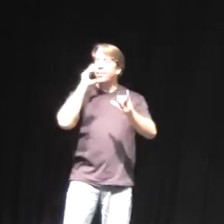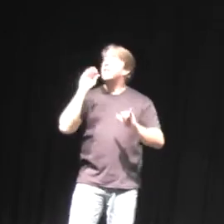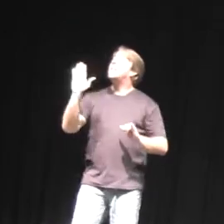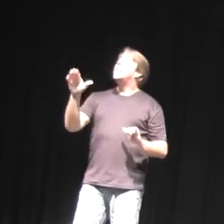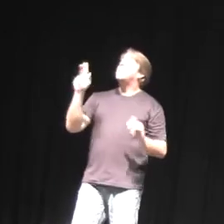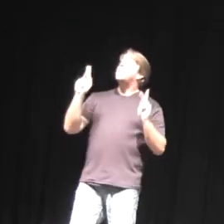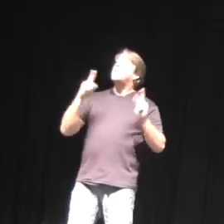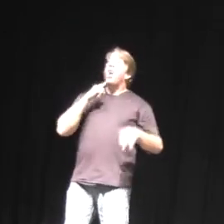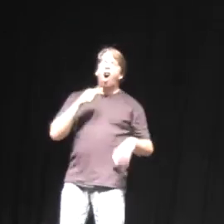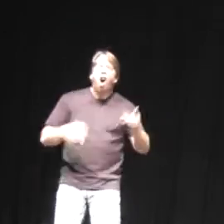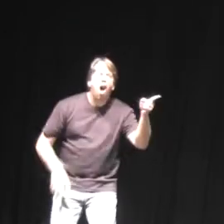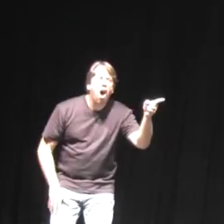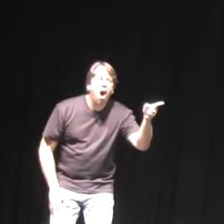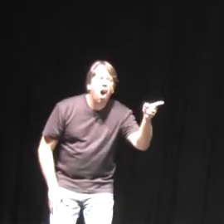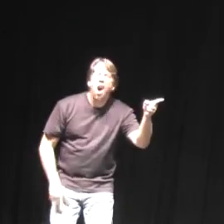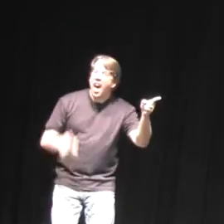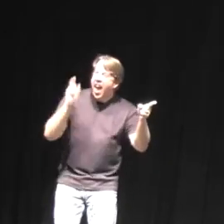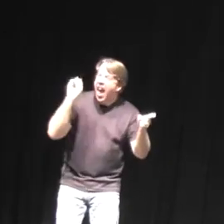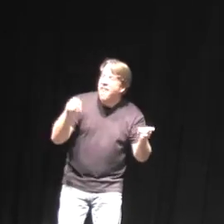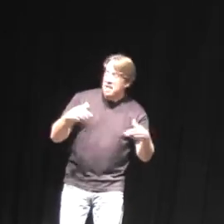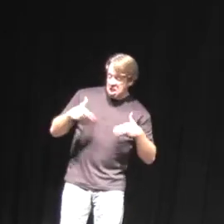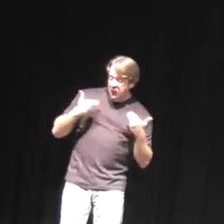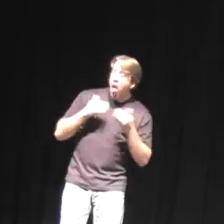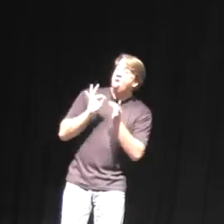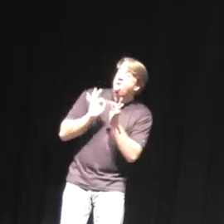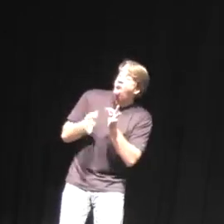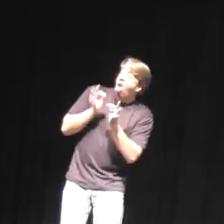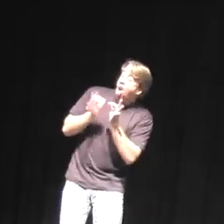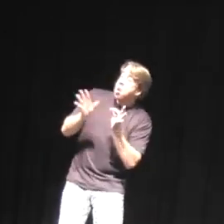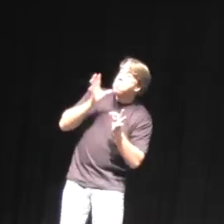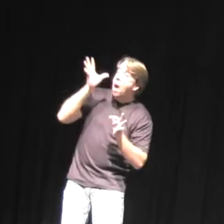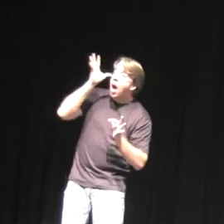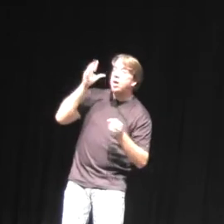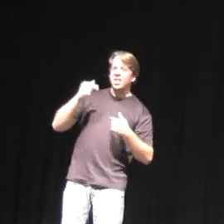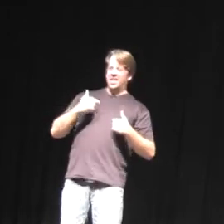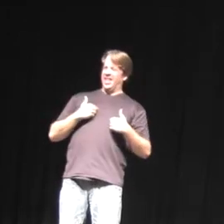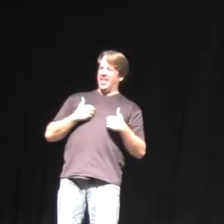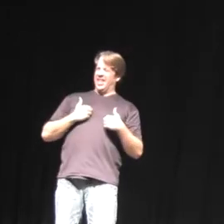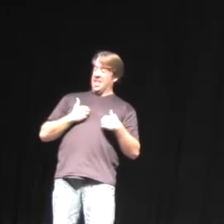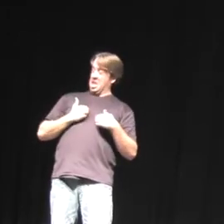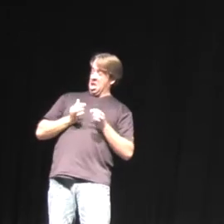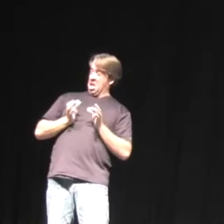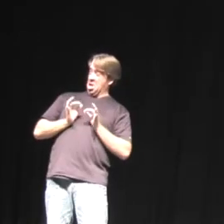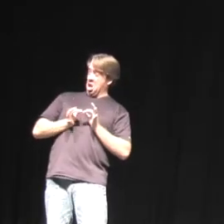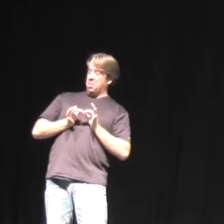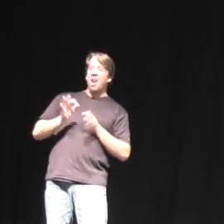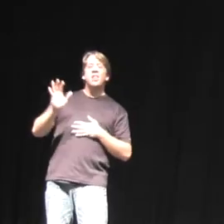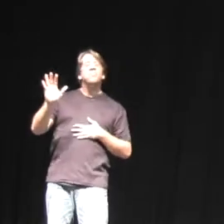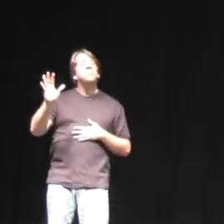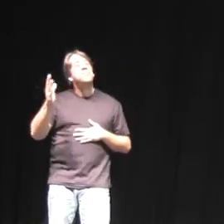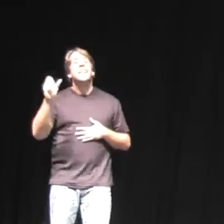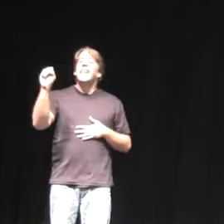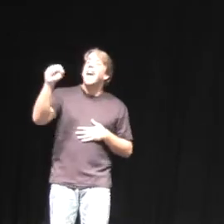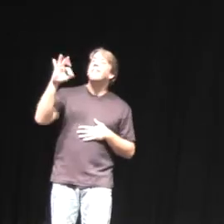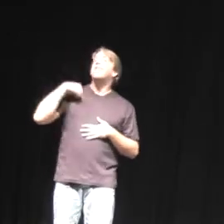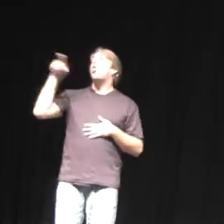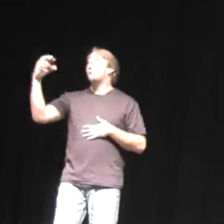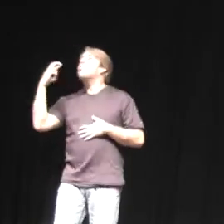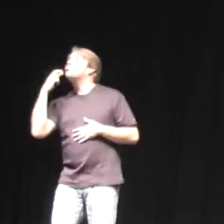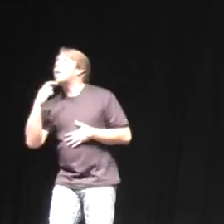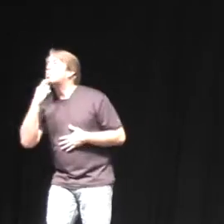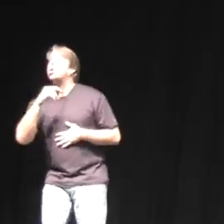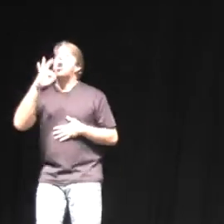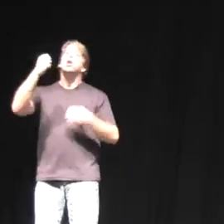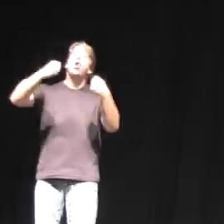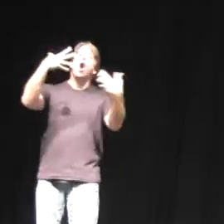People are like, oh man, you have to interpret from a young age for your parents. So I would interpret for my parents, if we were going to go out to a restaurant, or if they got